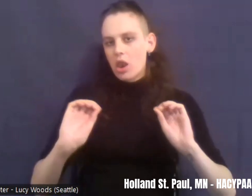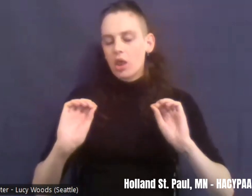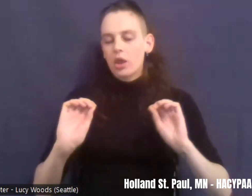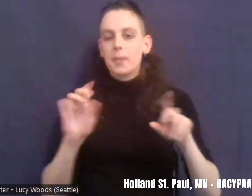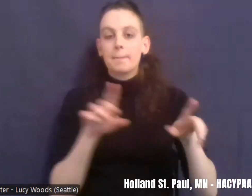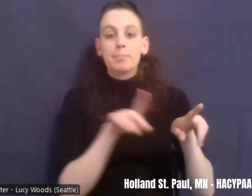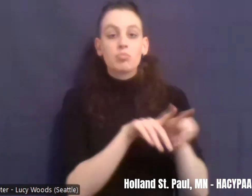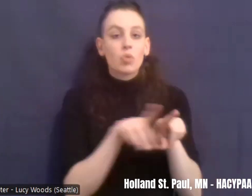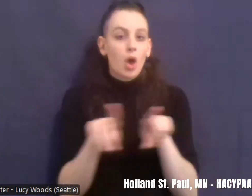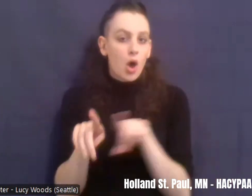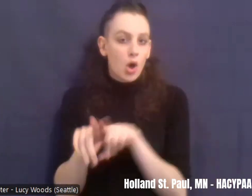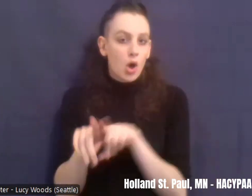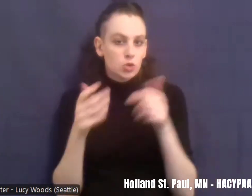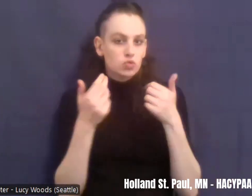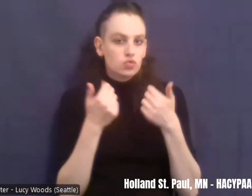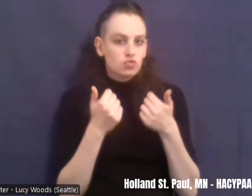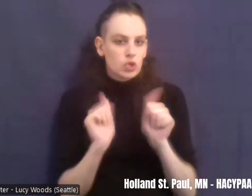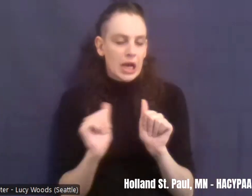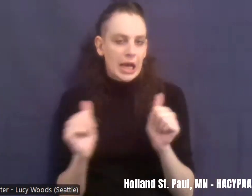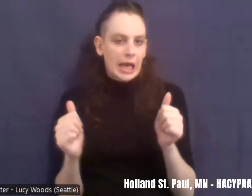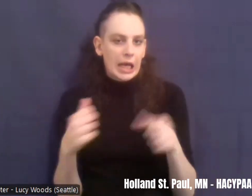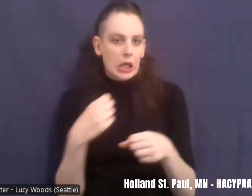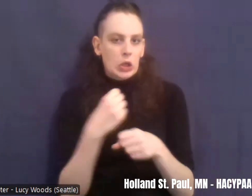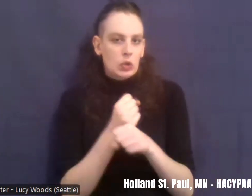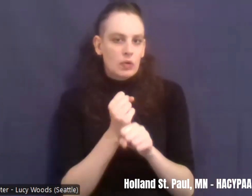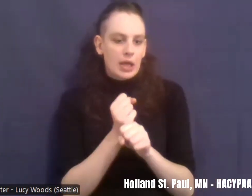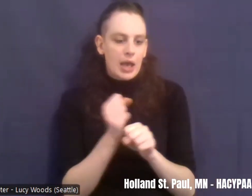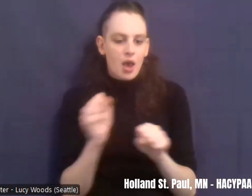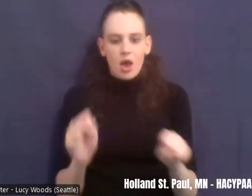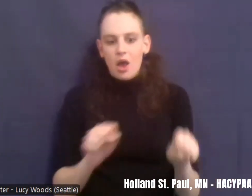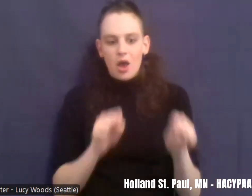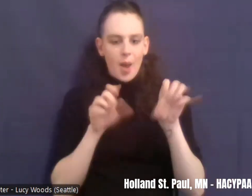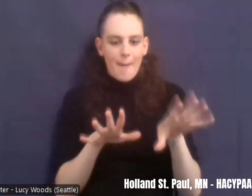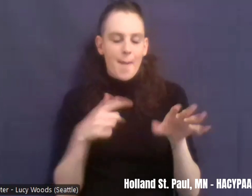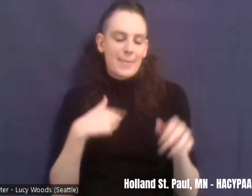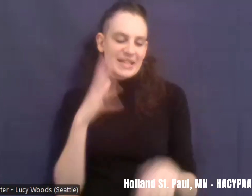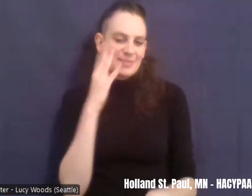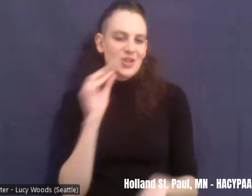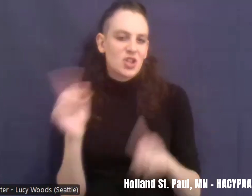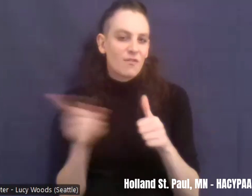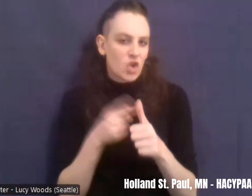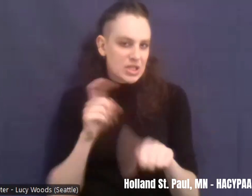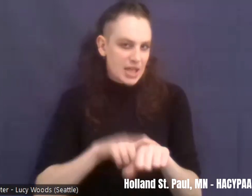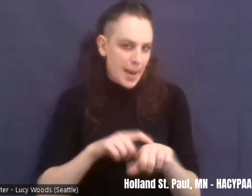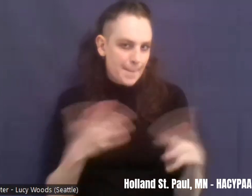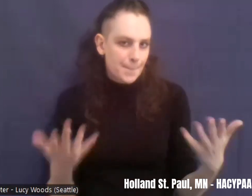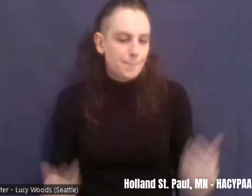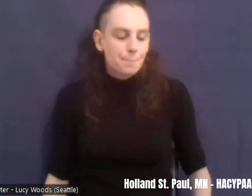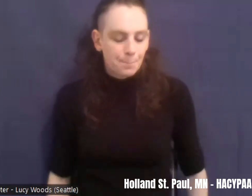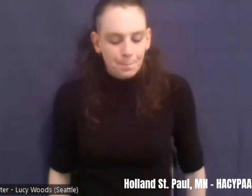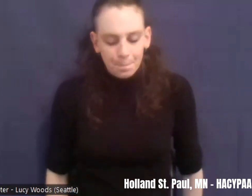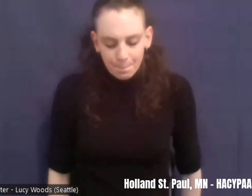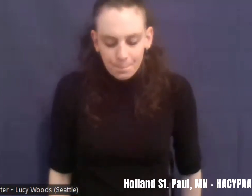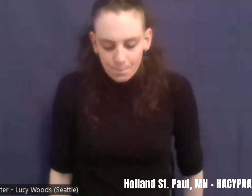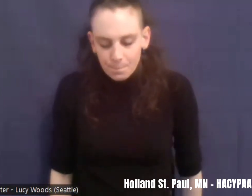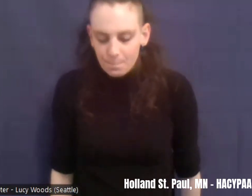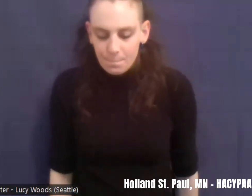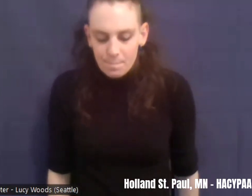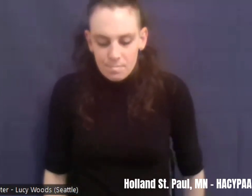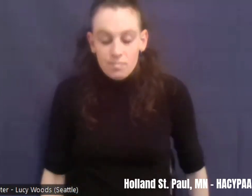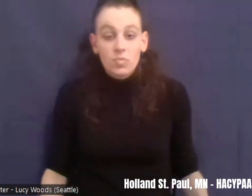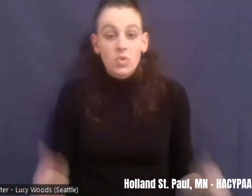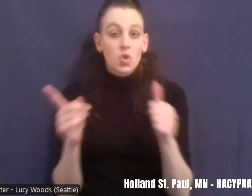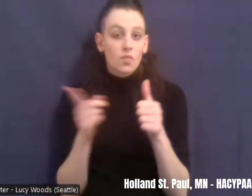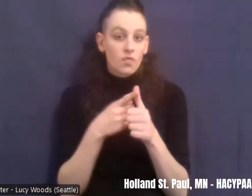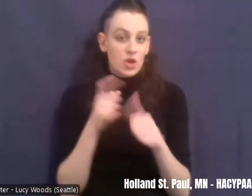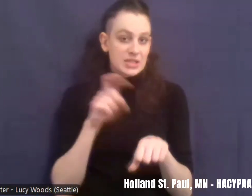to recreate the magic that I experienced the first time. So I wanted to like the very first time I ever worked the